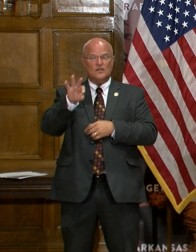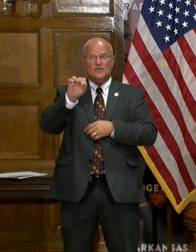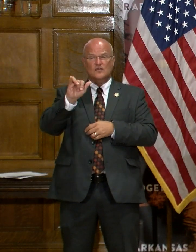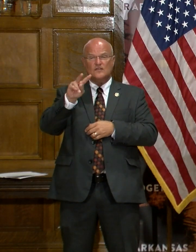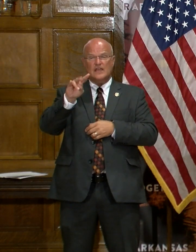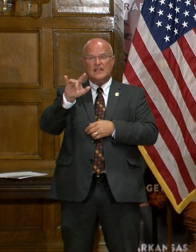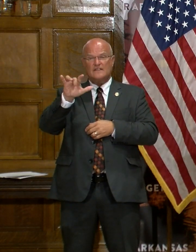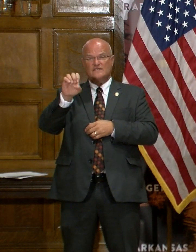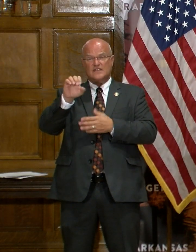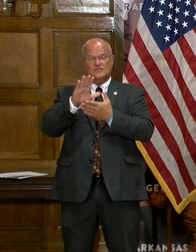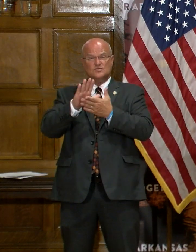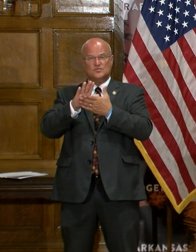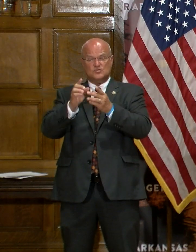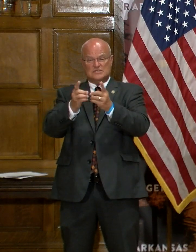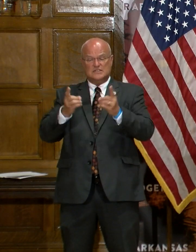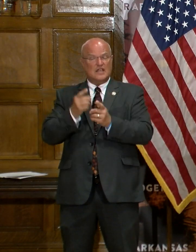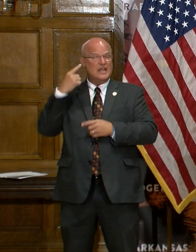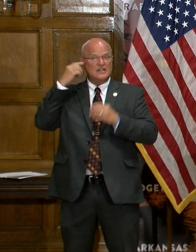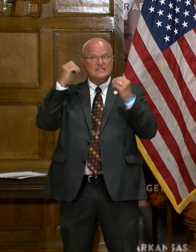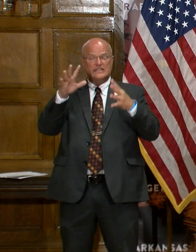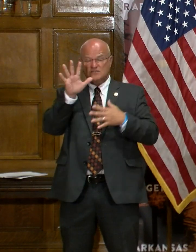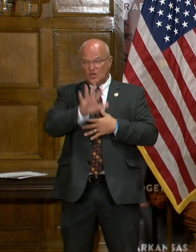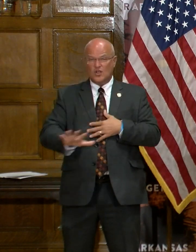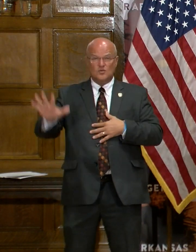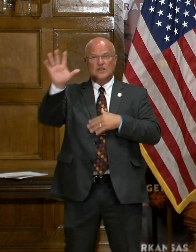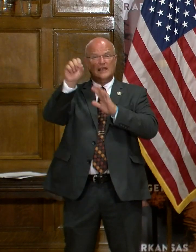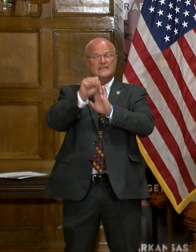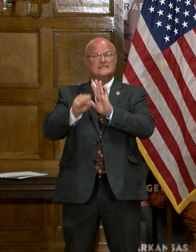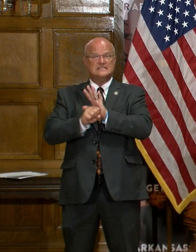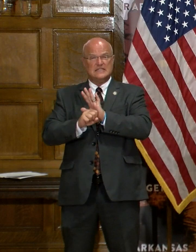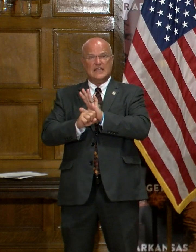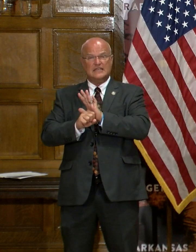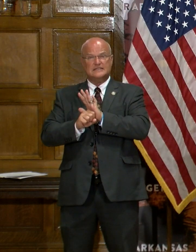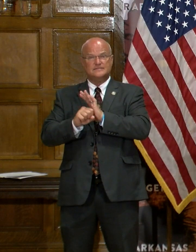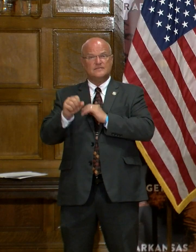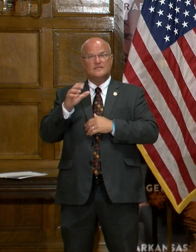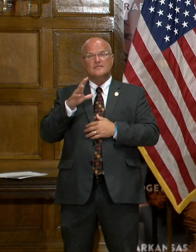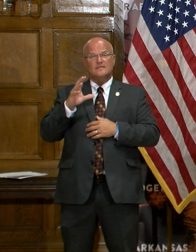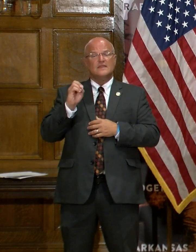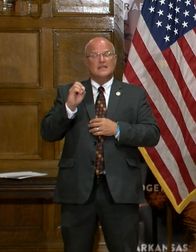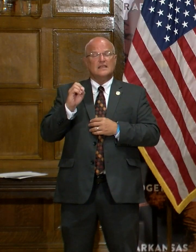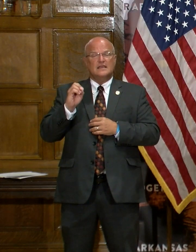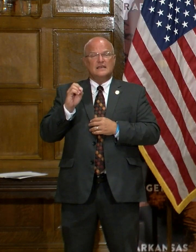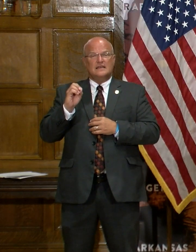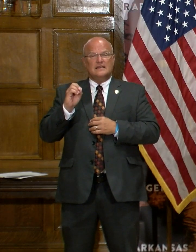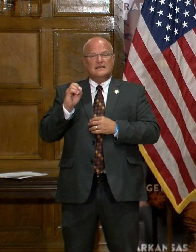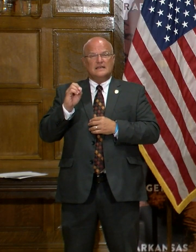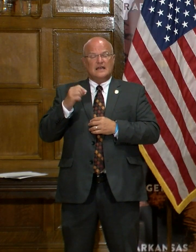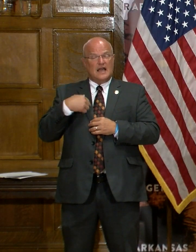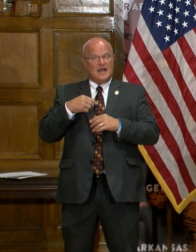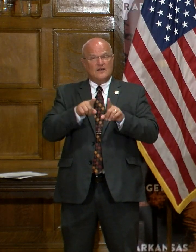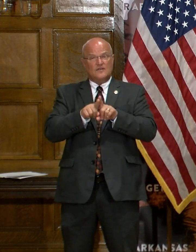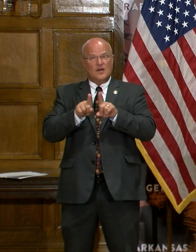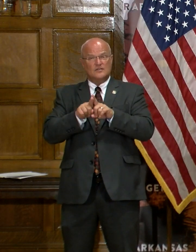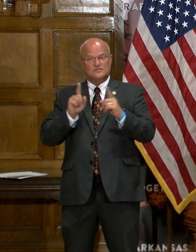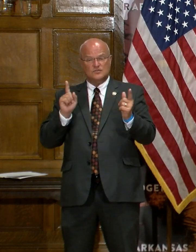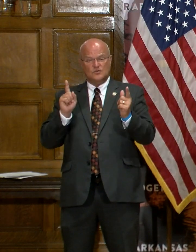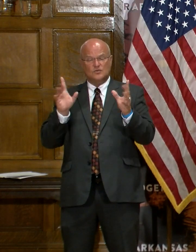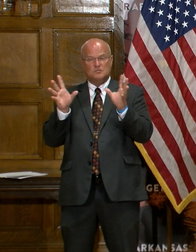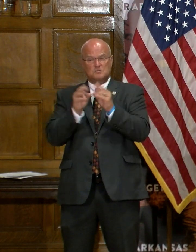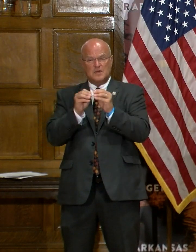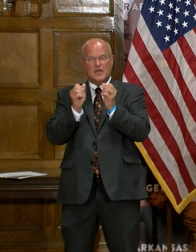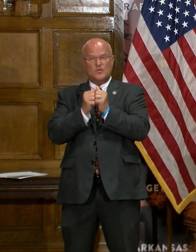Fayetteville School District. I hear from teachers all across the state, and And I've also met